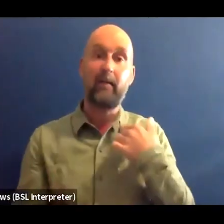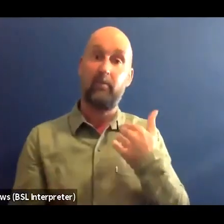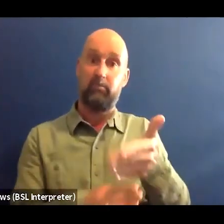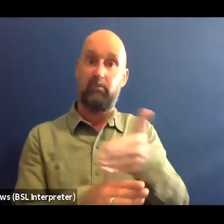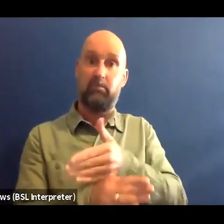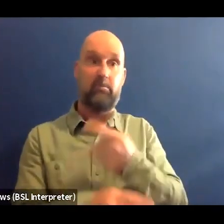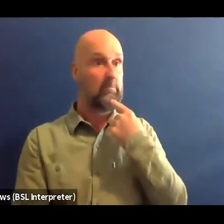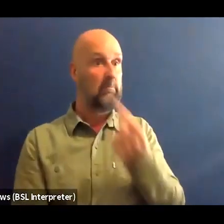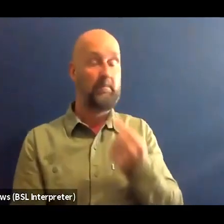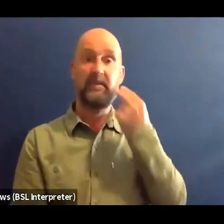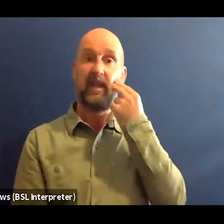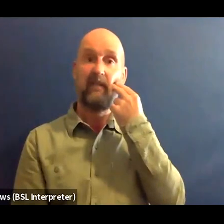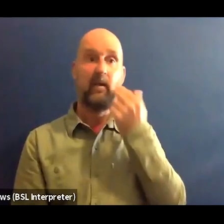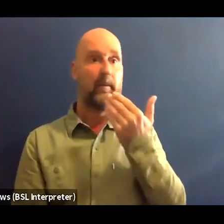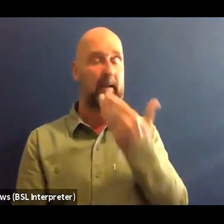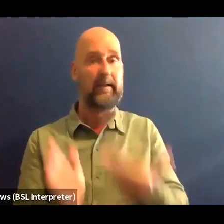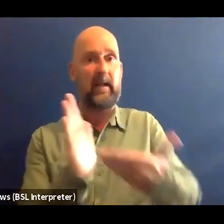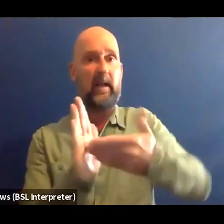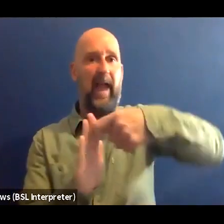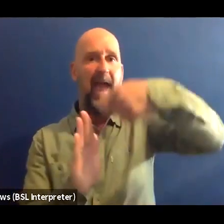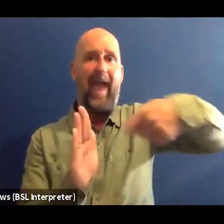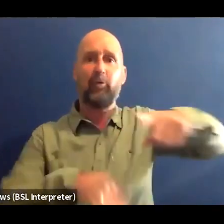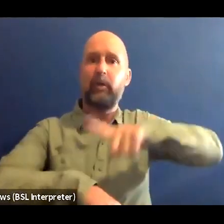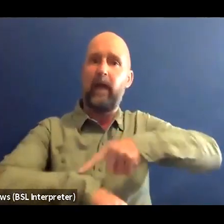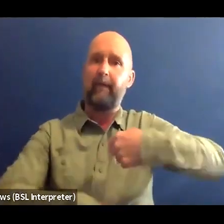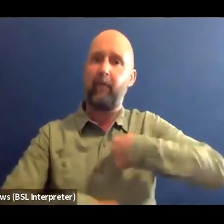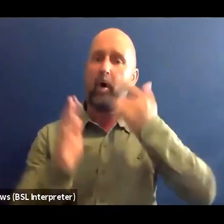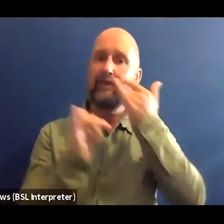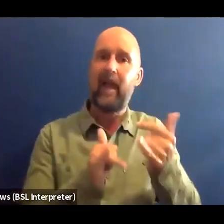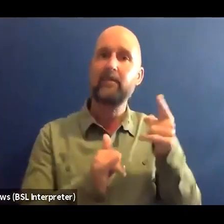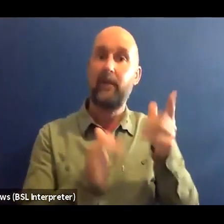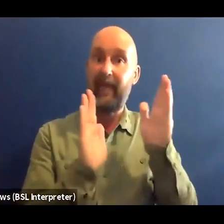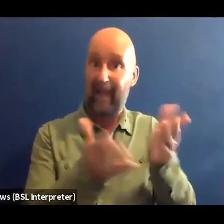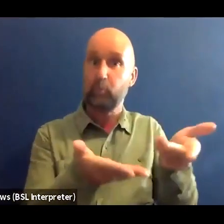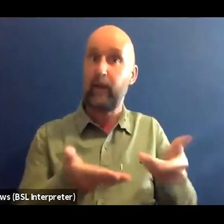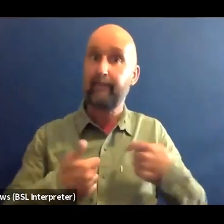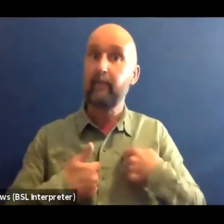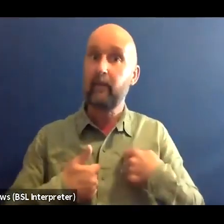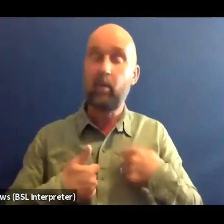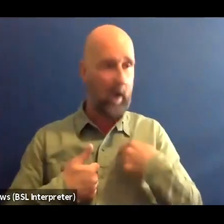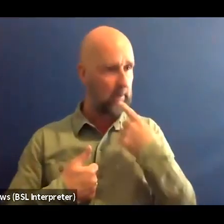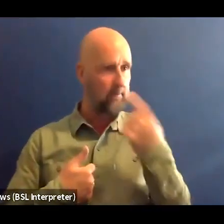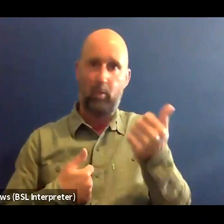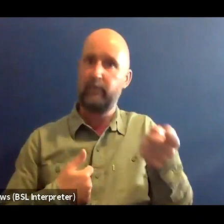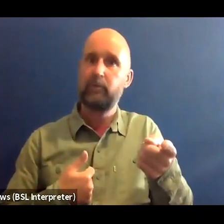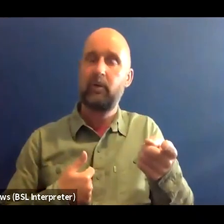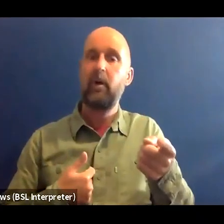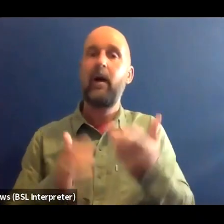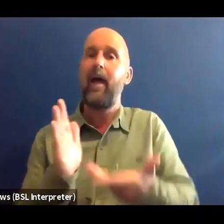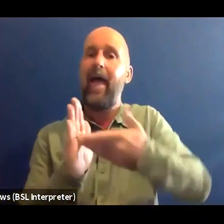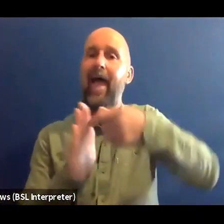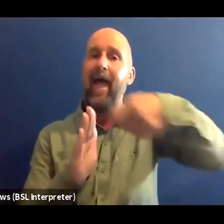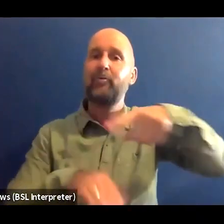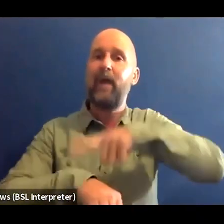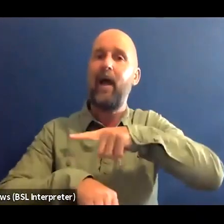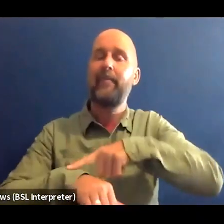my deafness, I asked for extra time for those tests, and they were happy to give me that. So that meant I had a bit longer to do it and